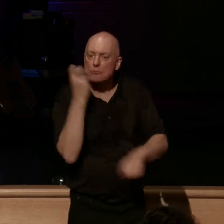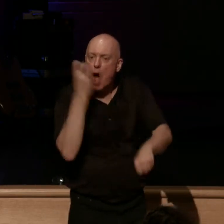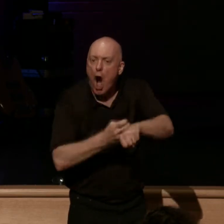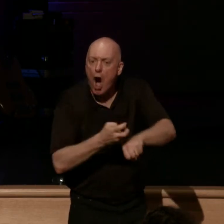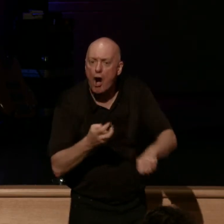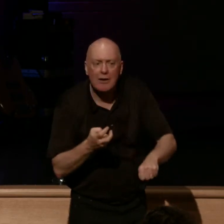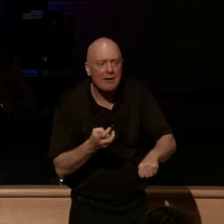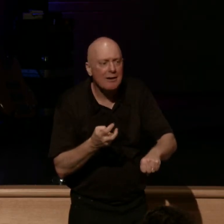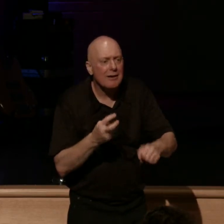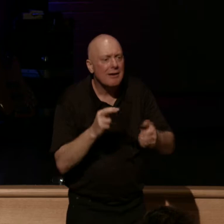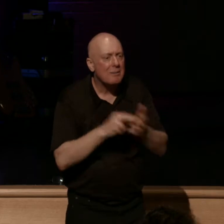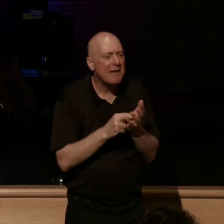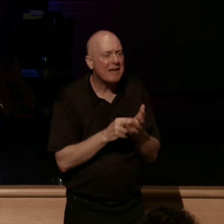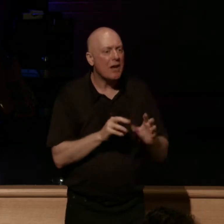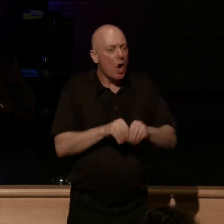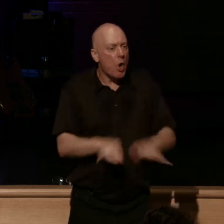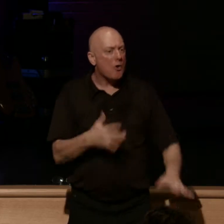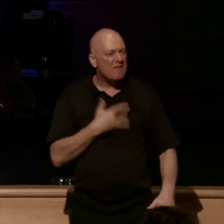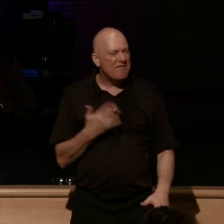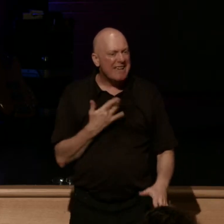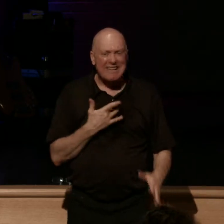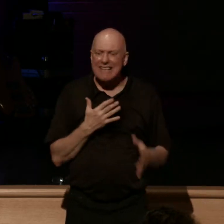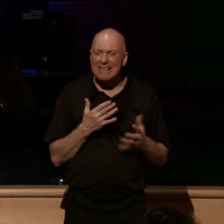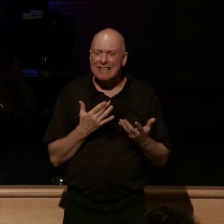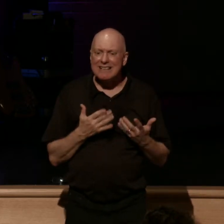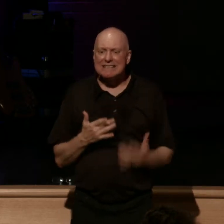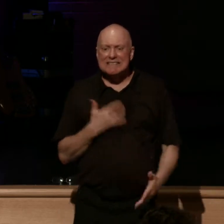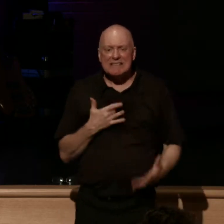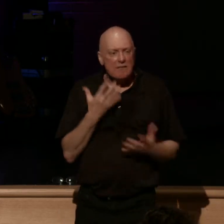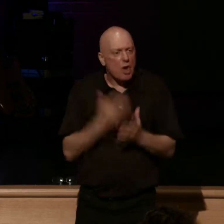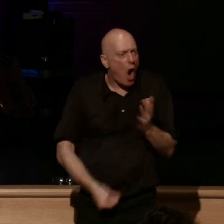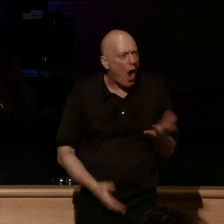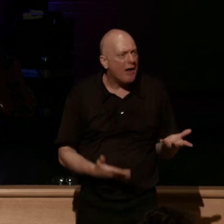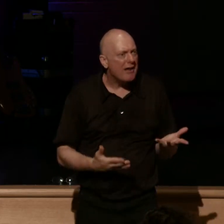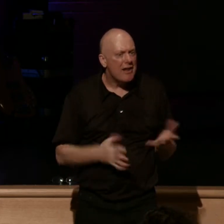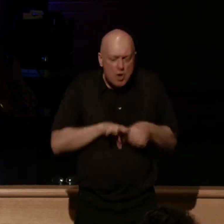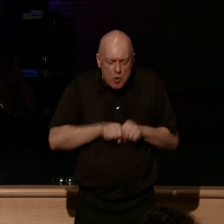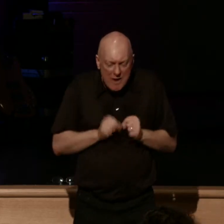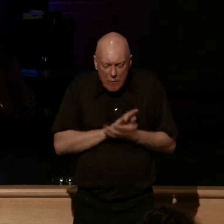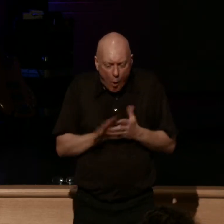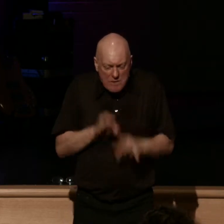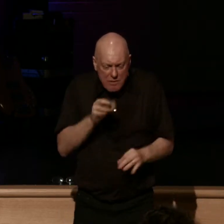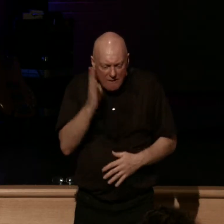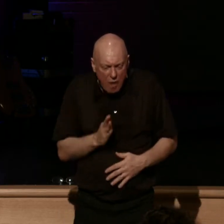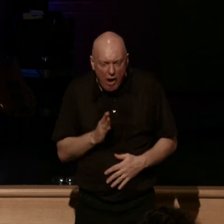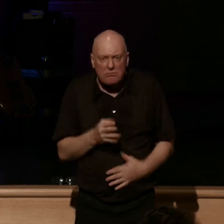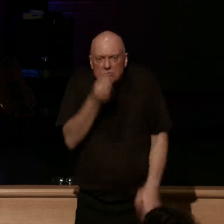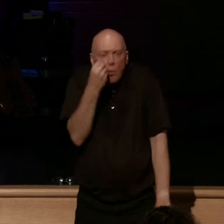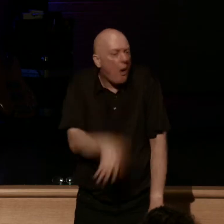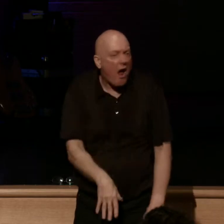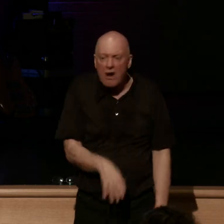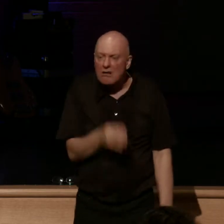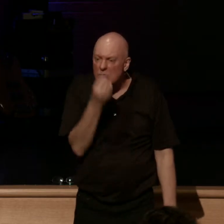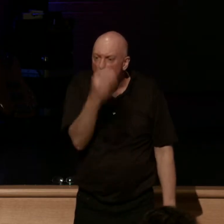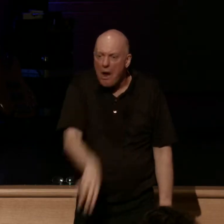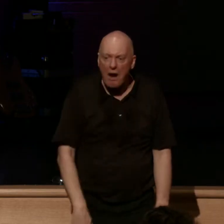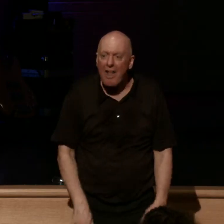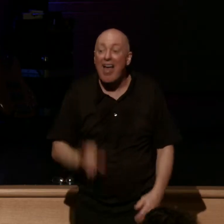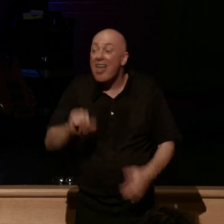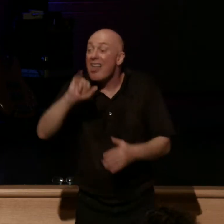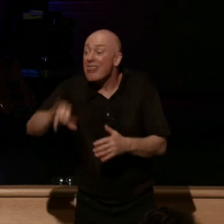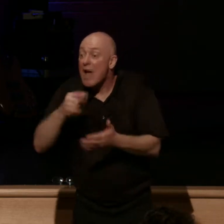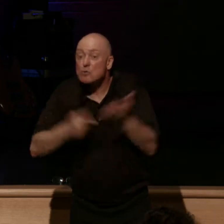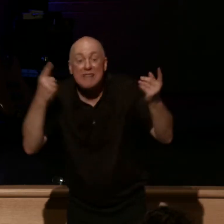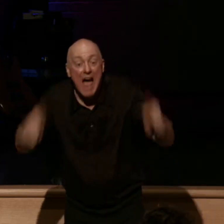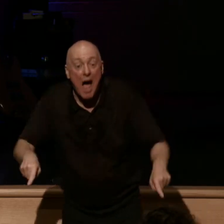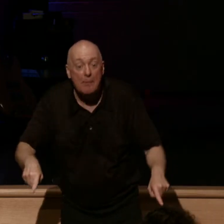Calloused is what? Losing feeling, losing sensitivity. Grieving the Holy Spirit of God and not really caring about it. This is what's happening